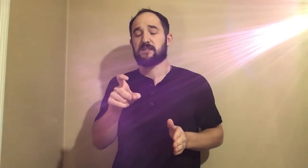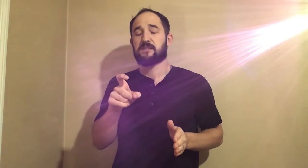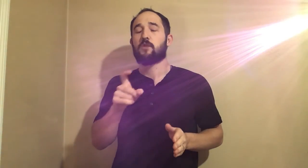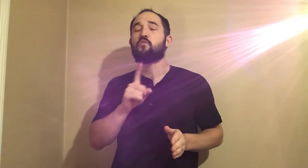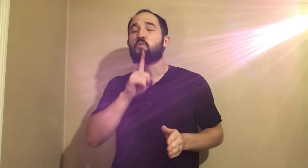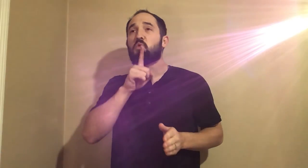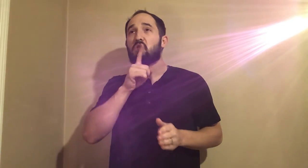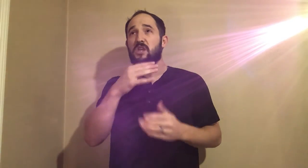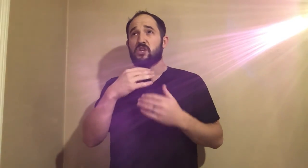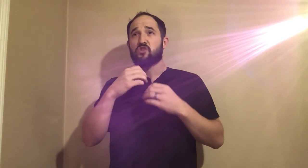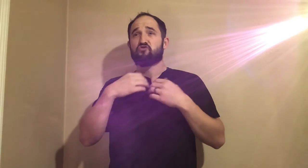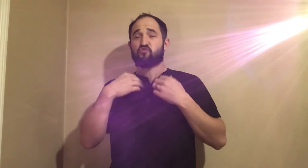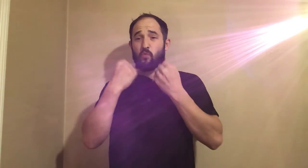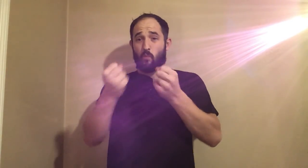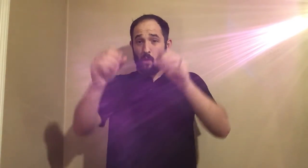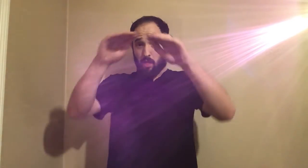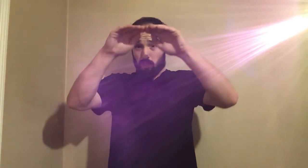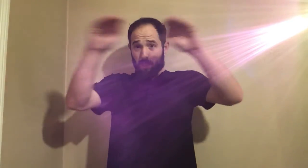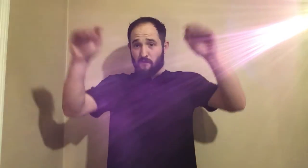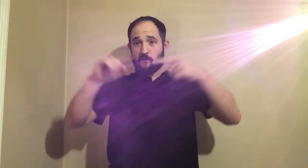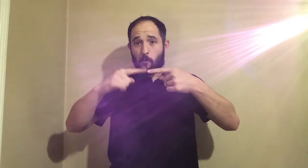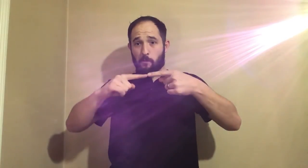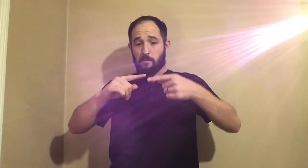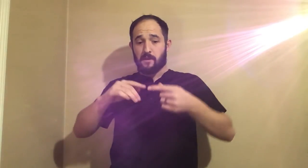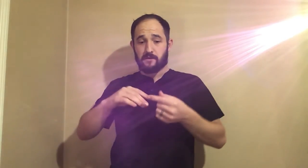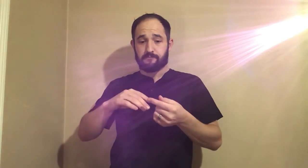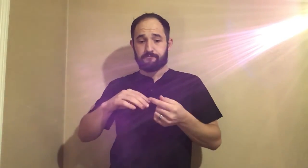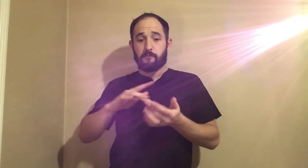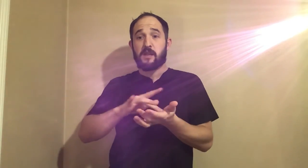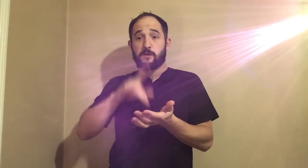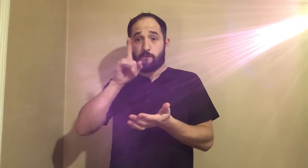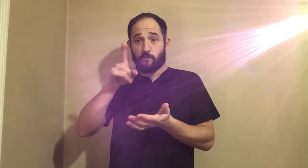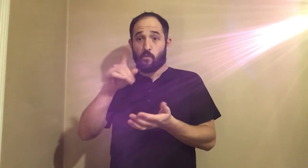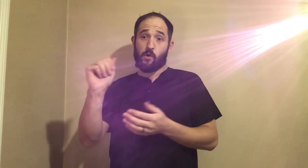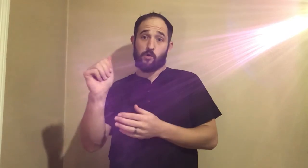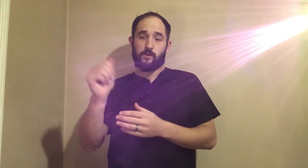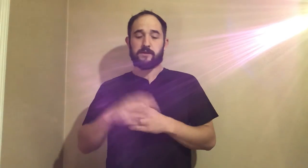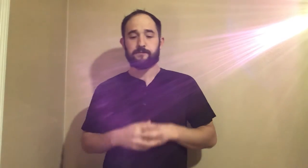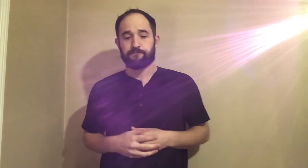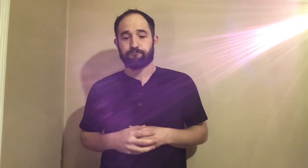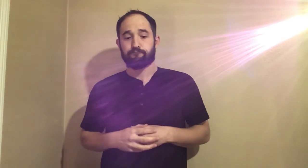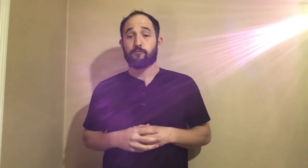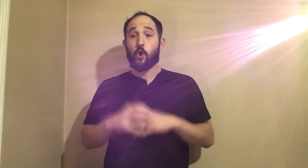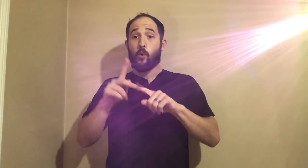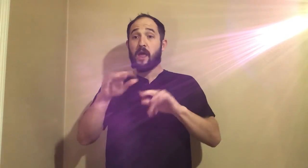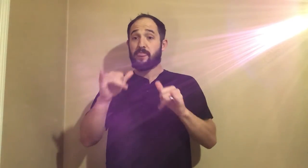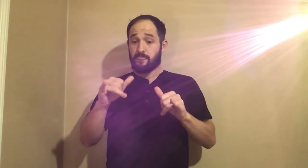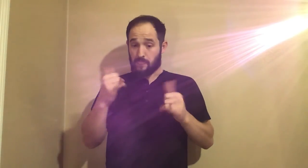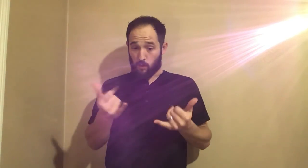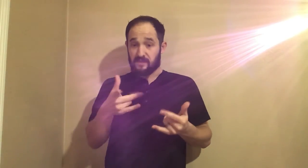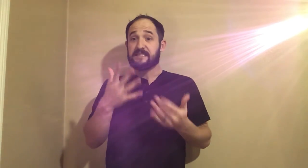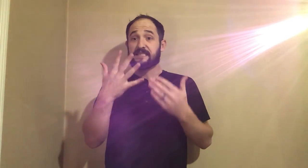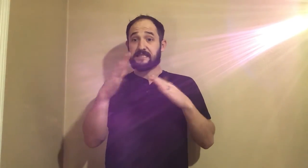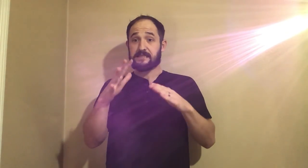This ends the PowerPoints for pain, and now you can move on to the next activity.